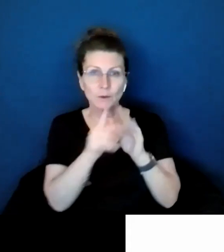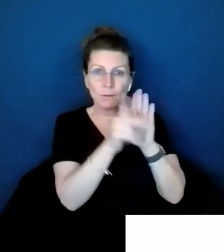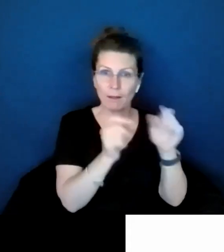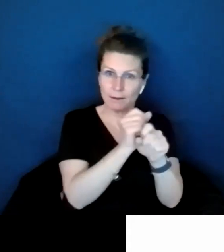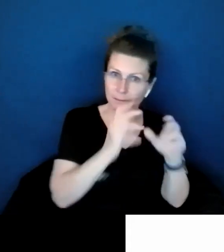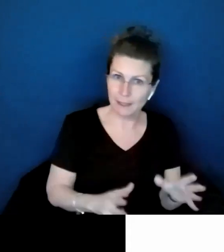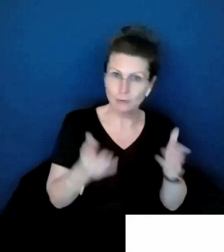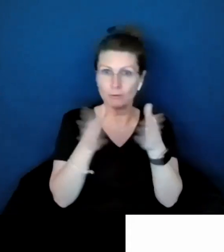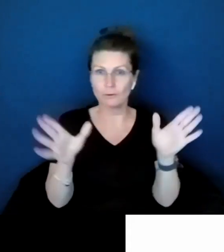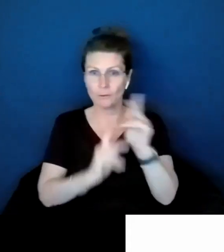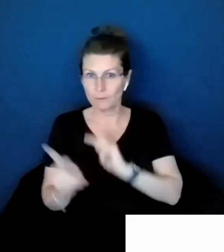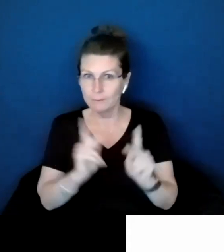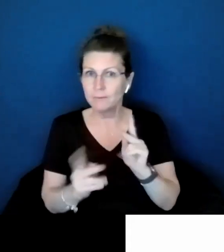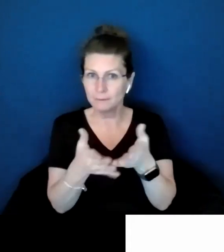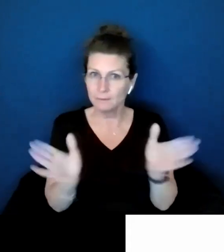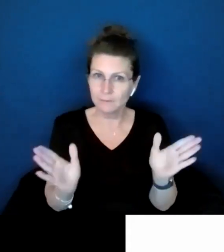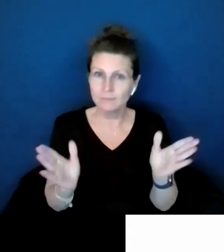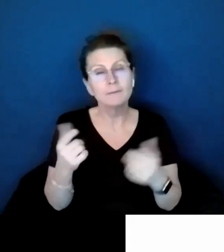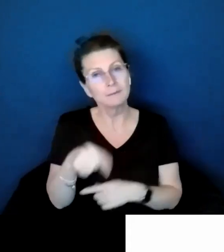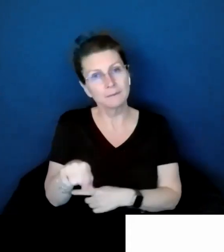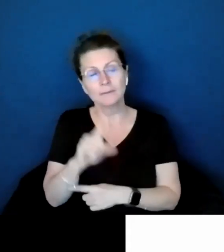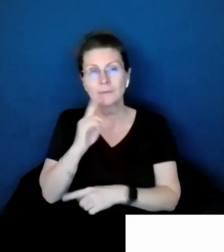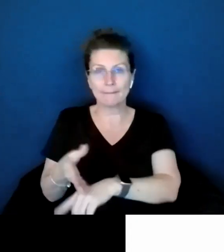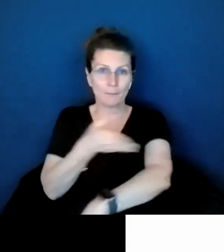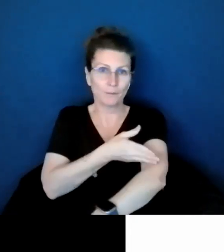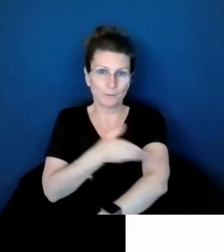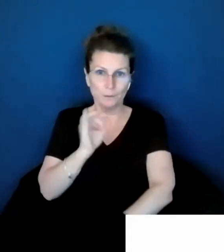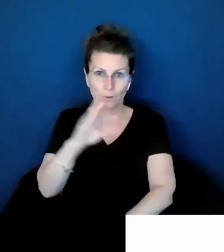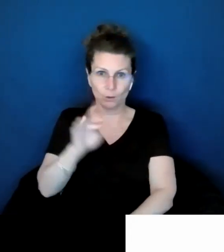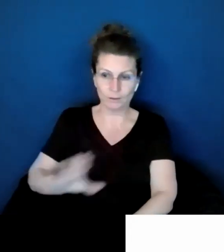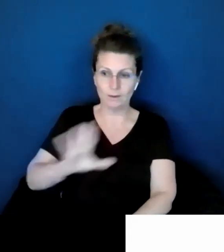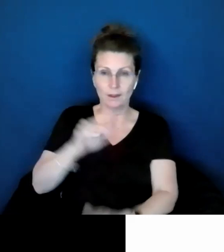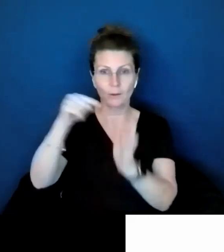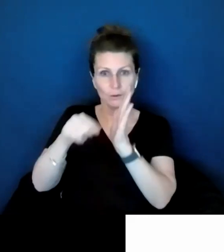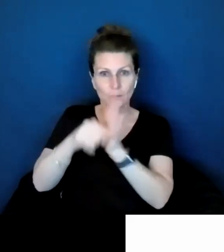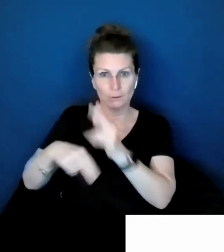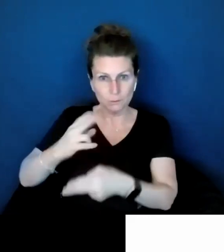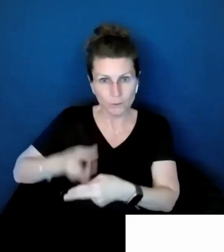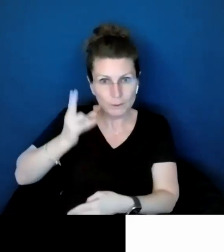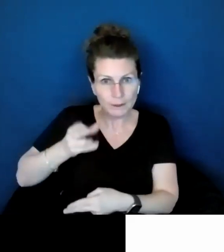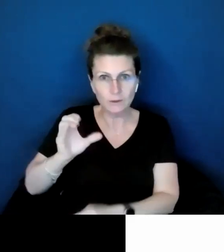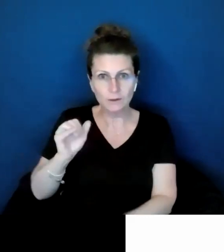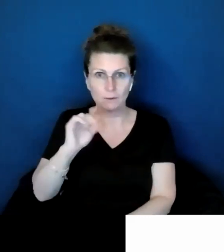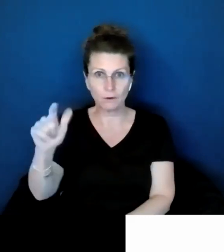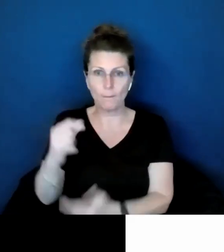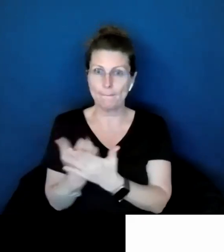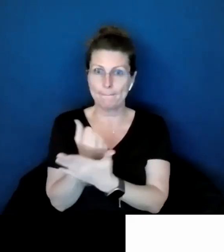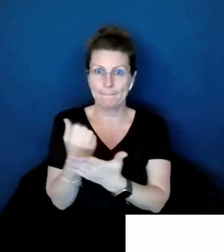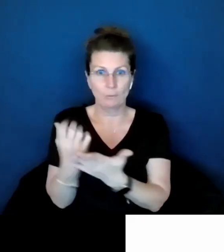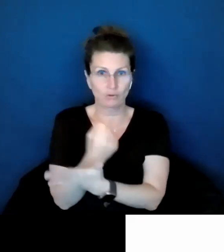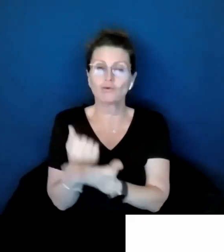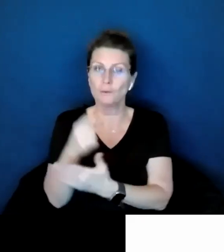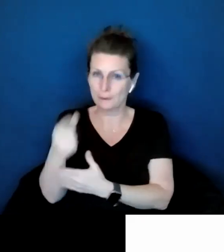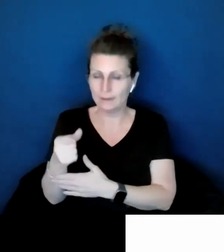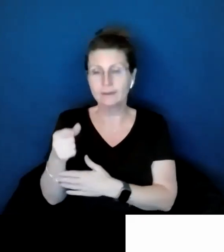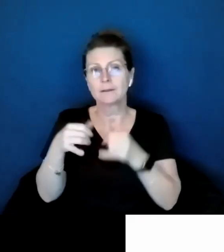public, and that has undoubtedly enhanced York's research reputation, Carl is most deserving of the 2021